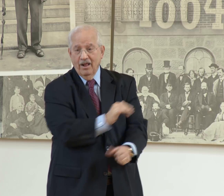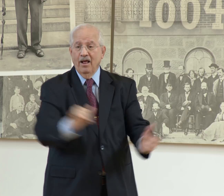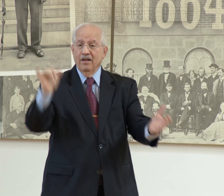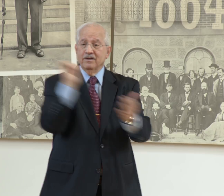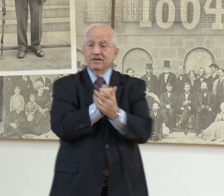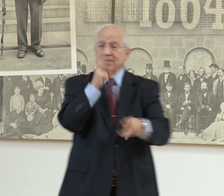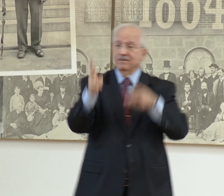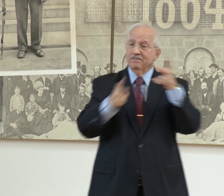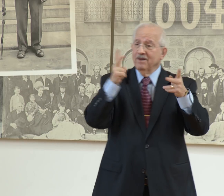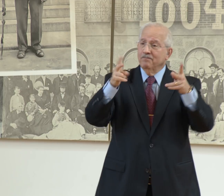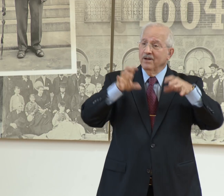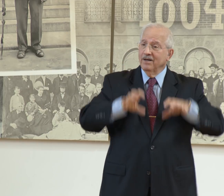so meaningful,